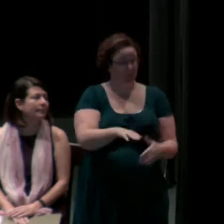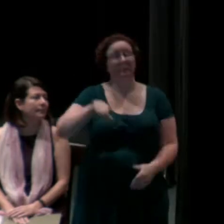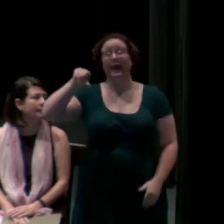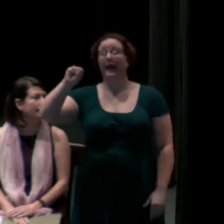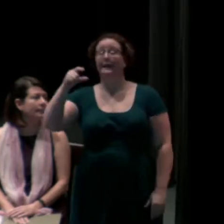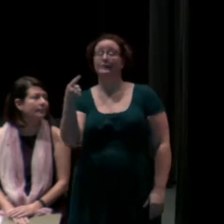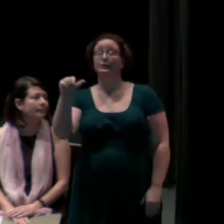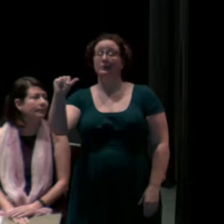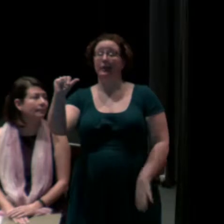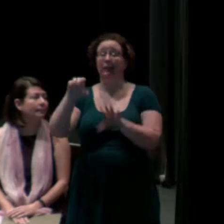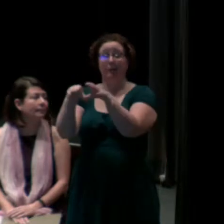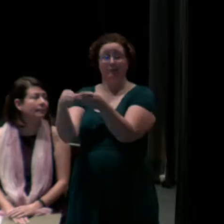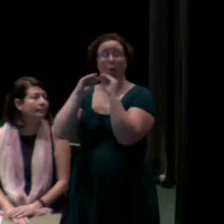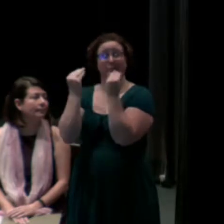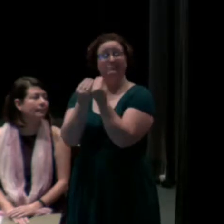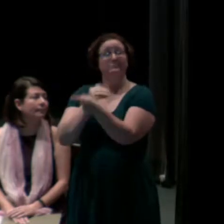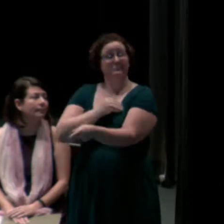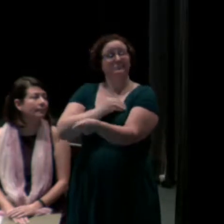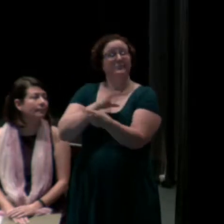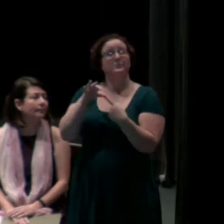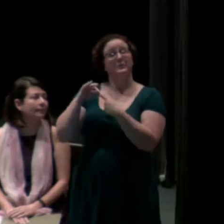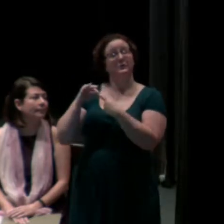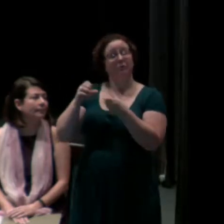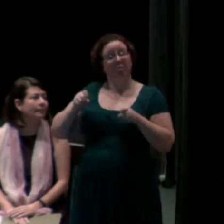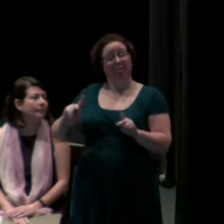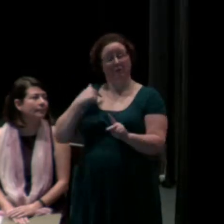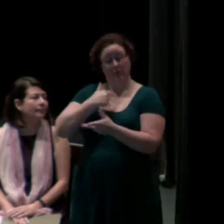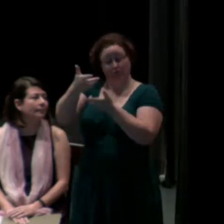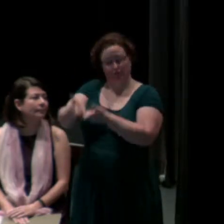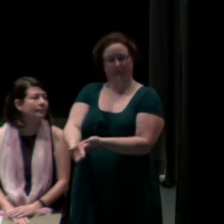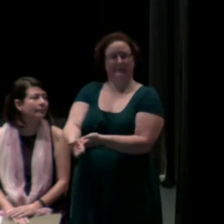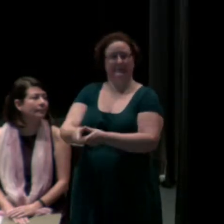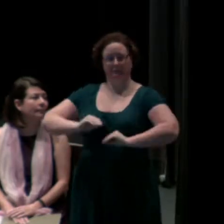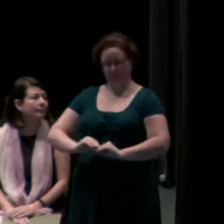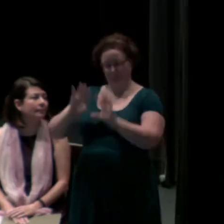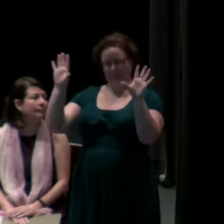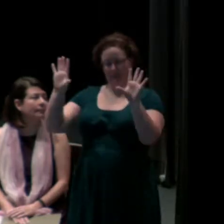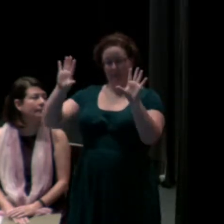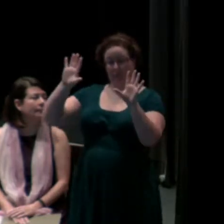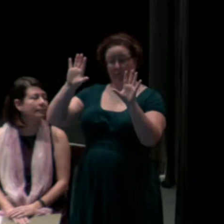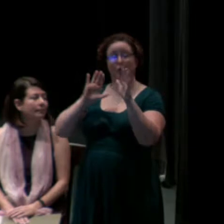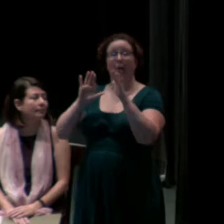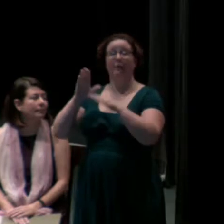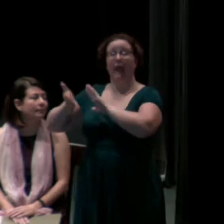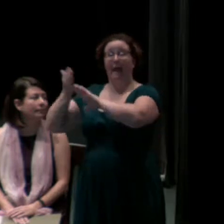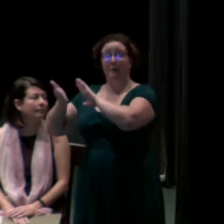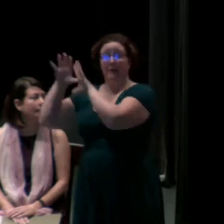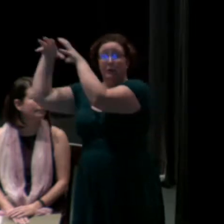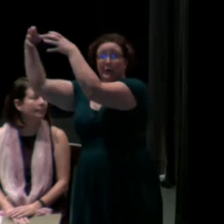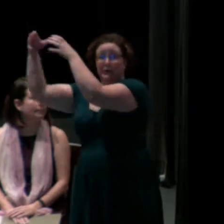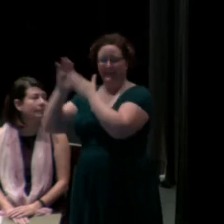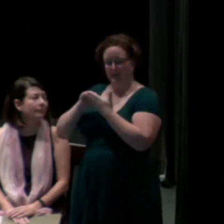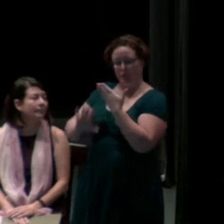in particular, it allows us to ensure that there is a trust and transparency between administration and the students in every